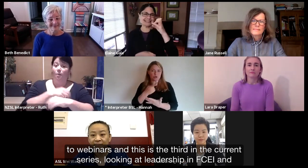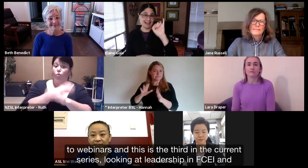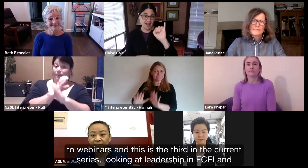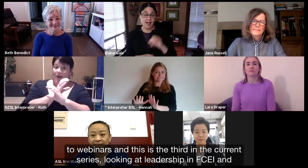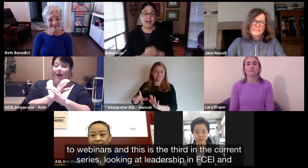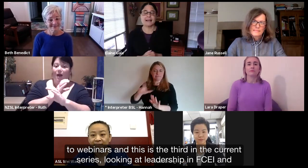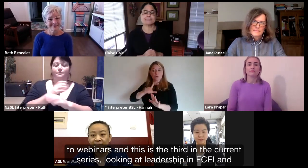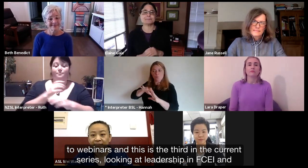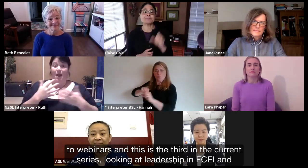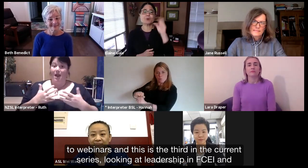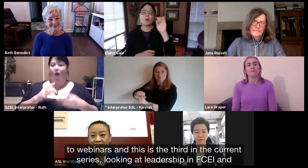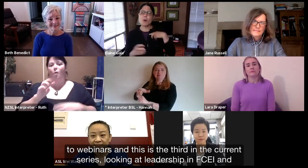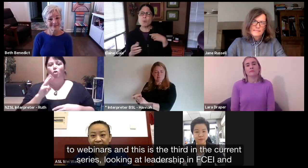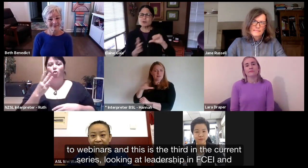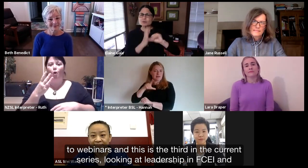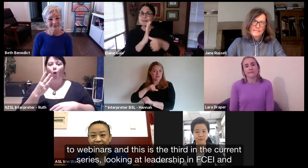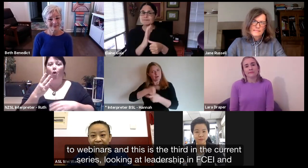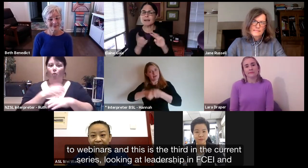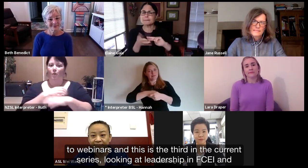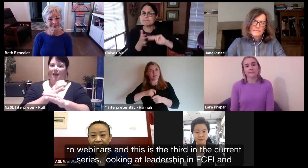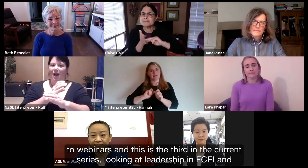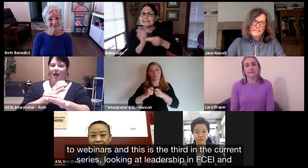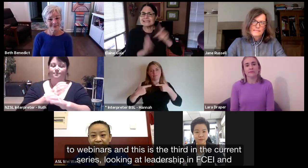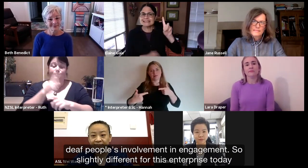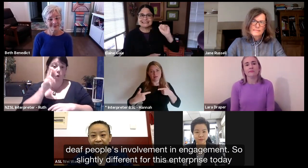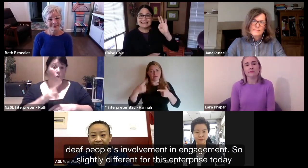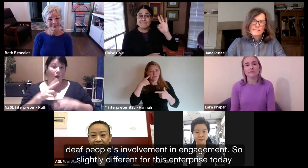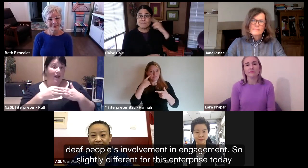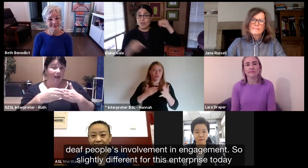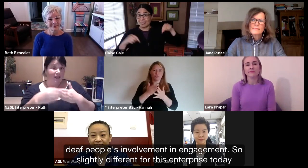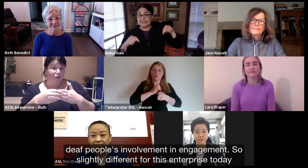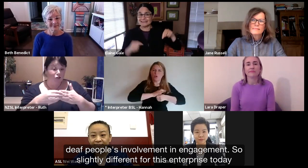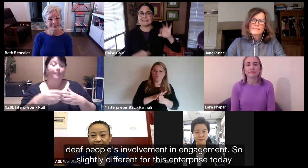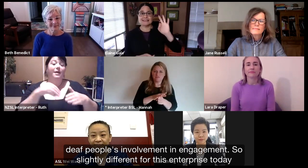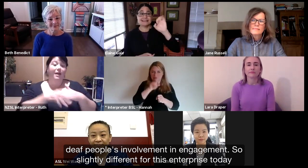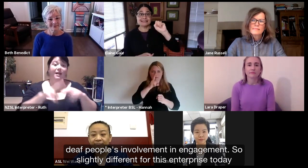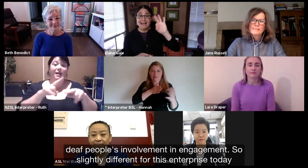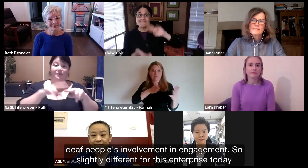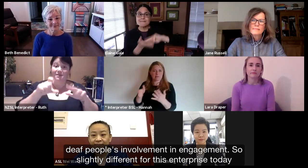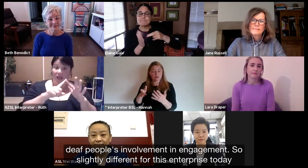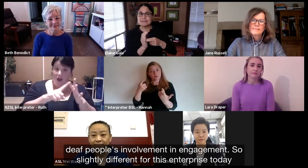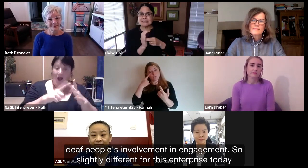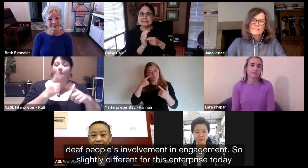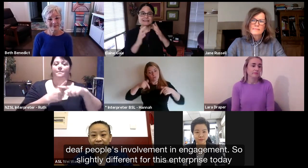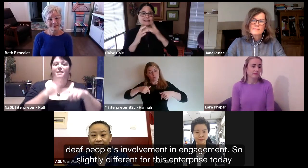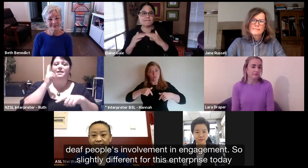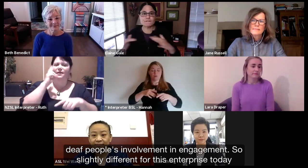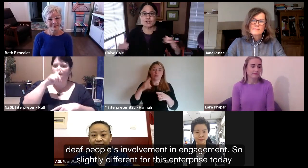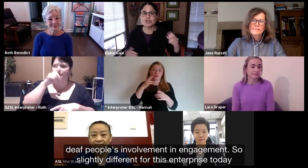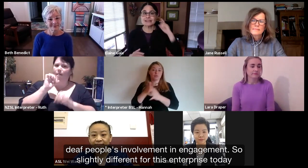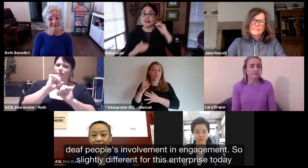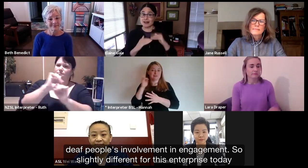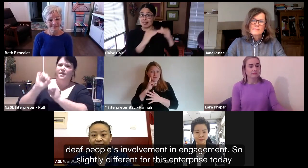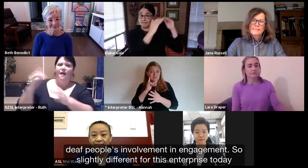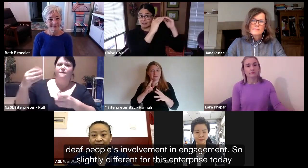series, looking at leadership in FCEI and deaf people's involvement and engagement. So slightly